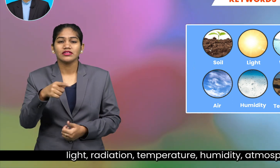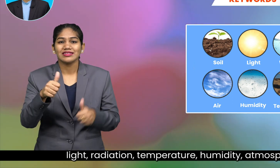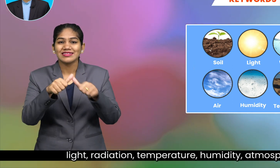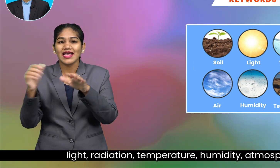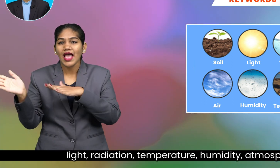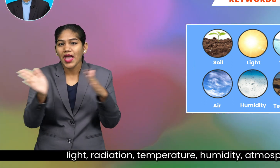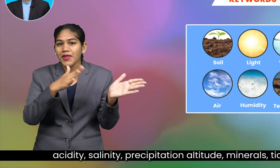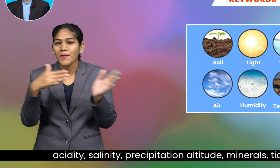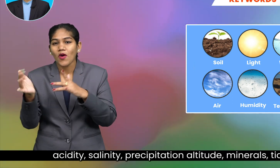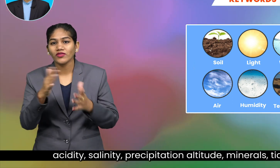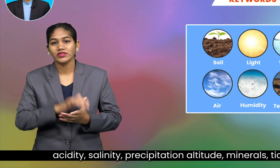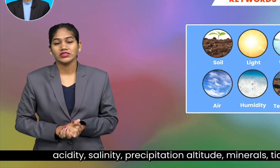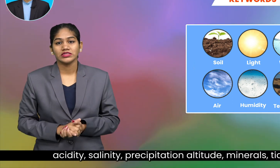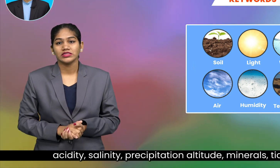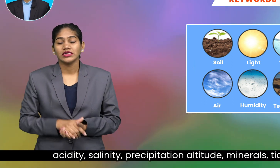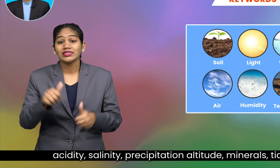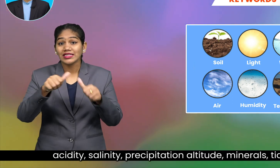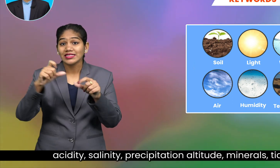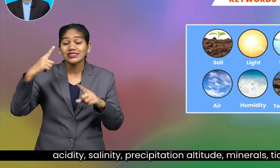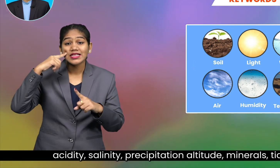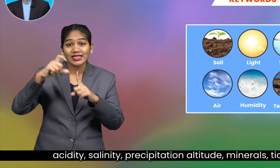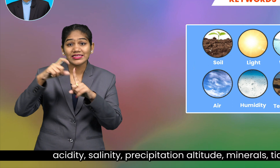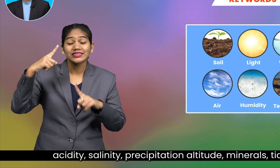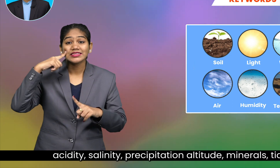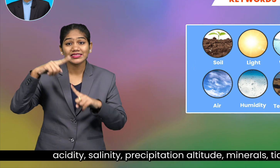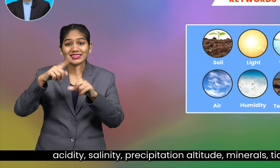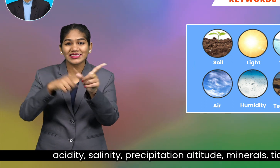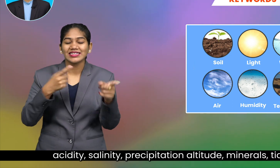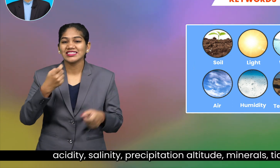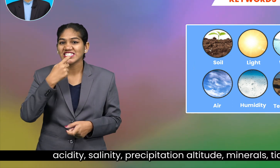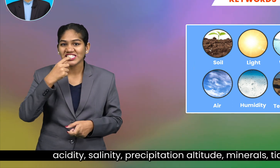atmosphere, acidity, salinity,